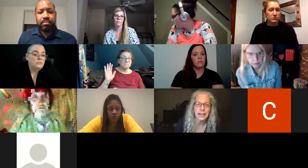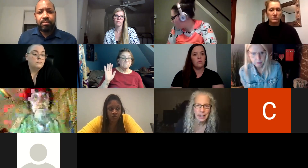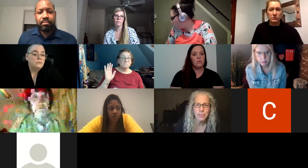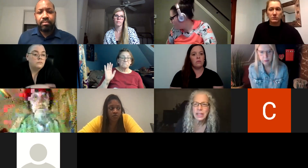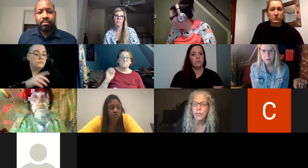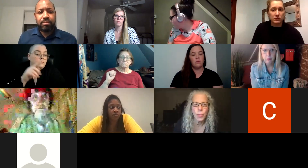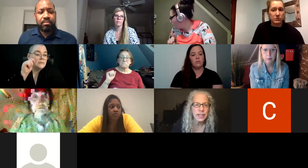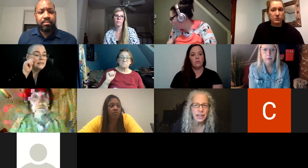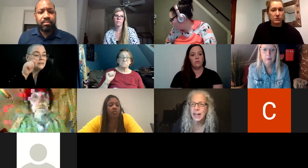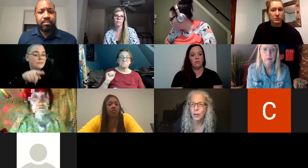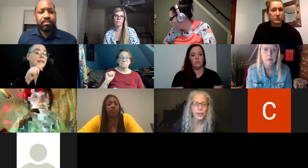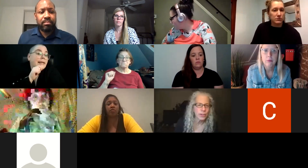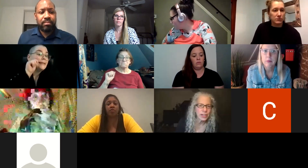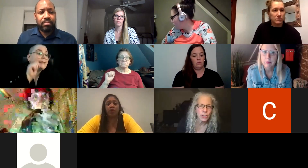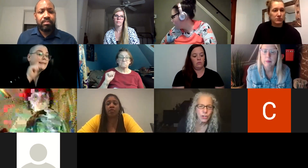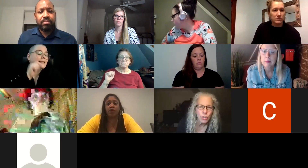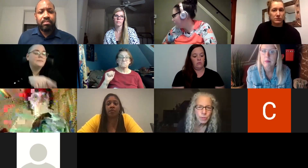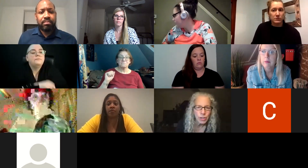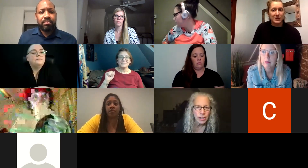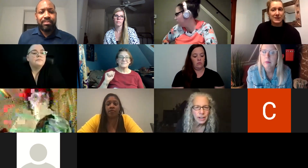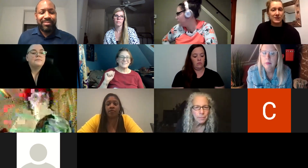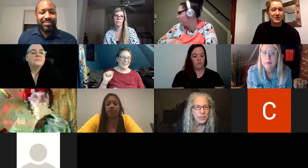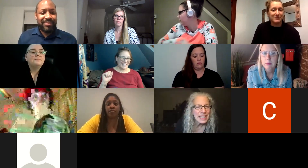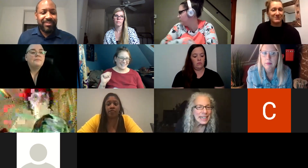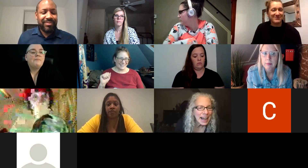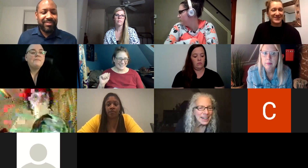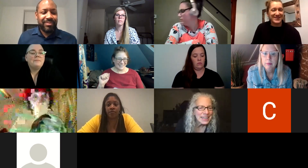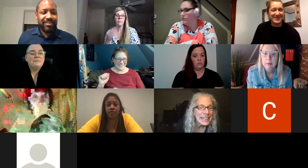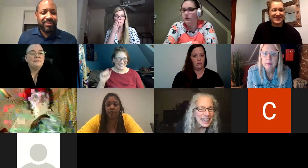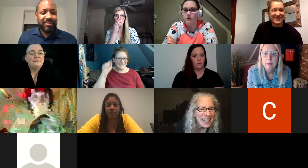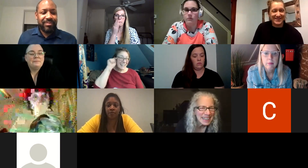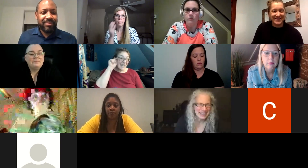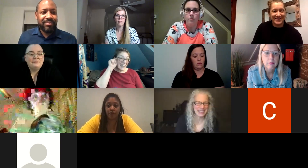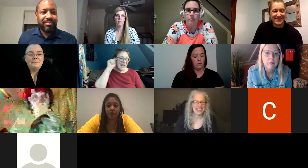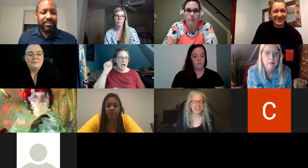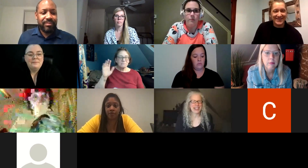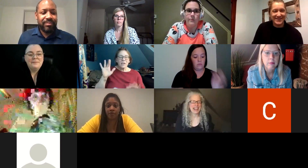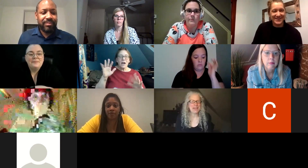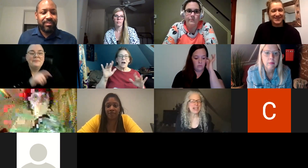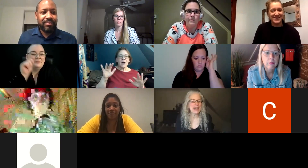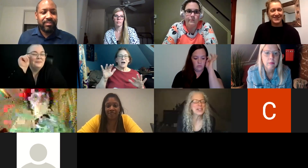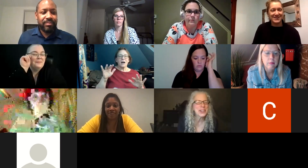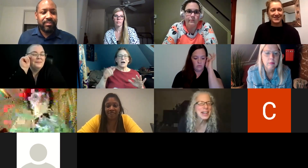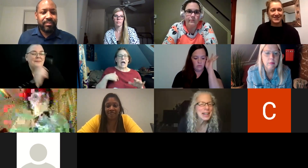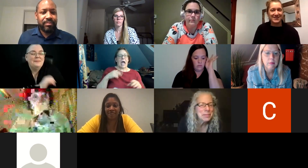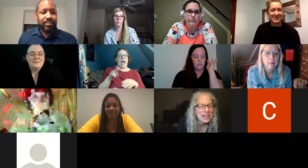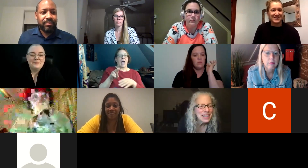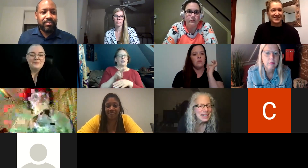they make the request, and then I go there and there's an interpreter. Tina, I'm making fun of your name,